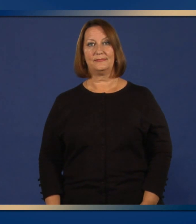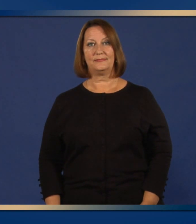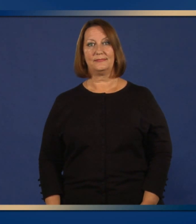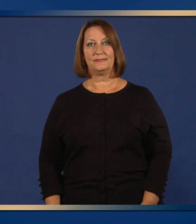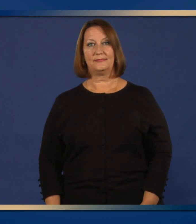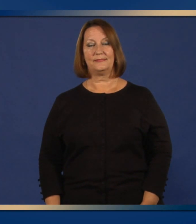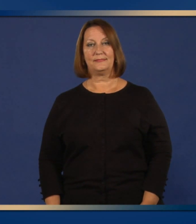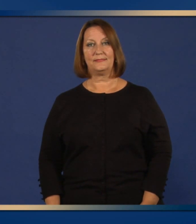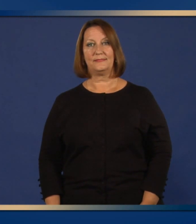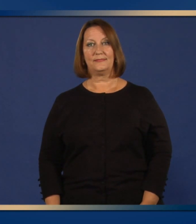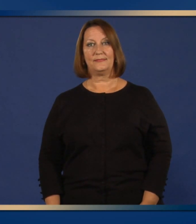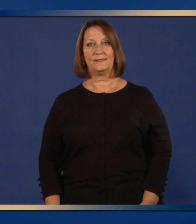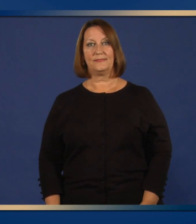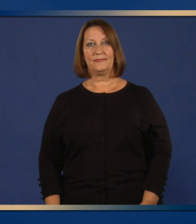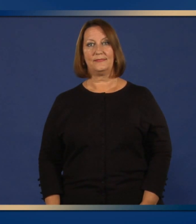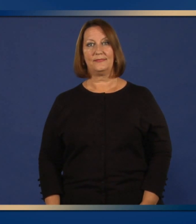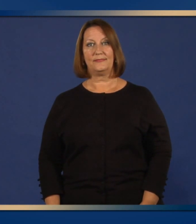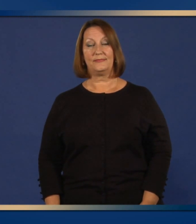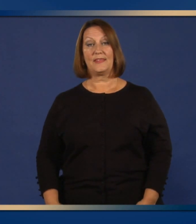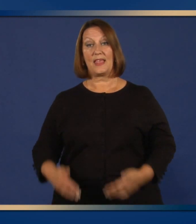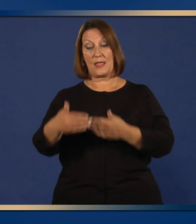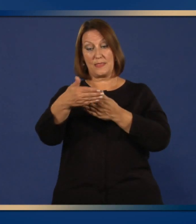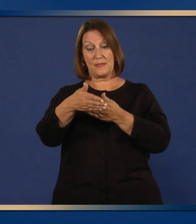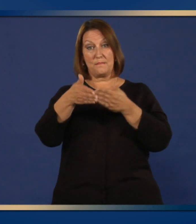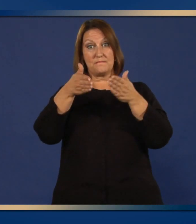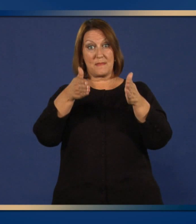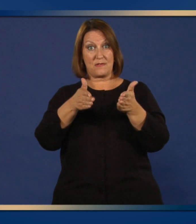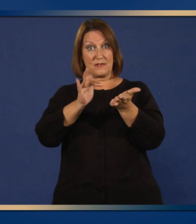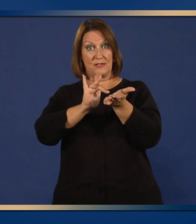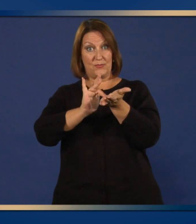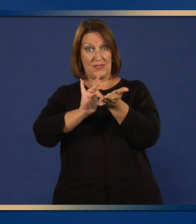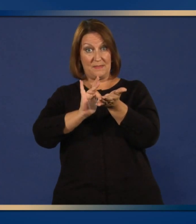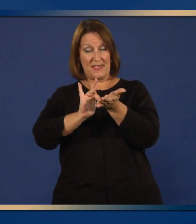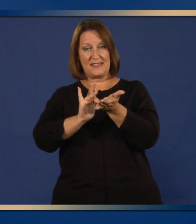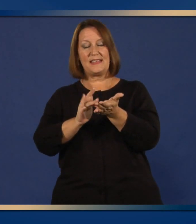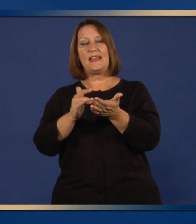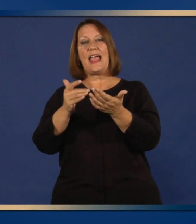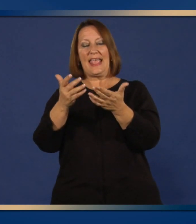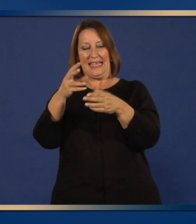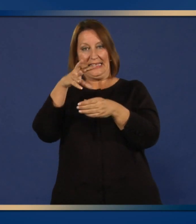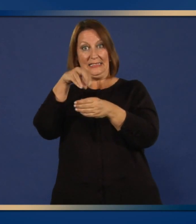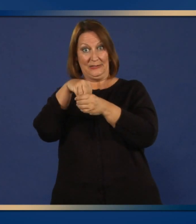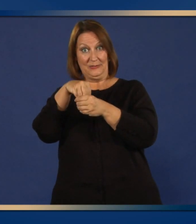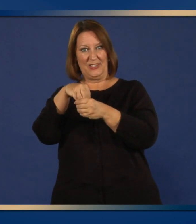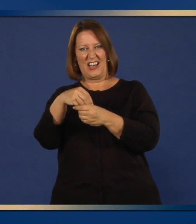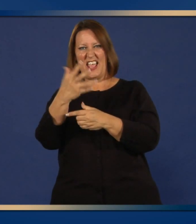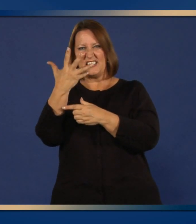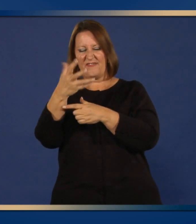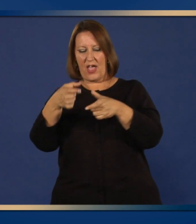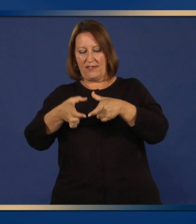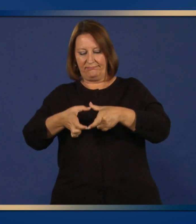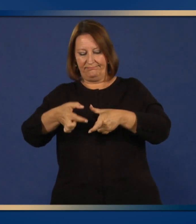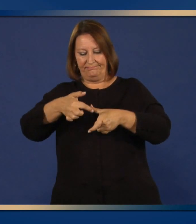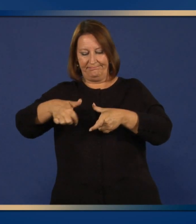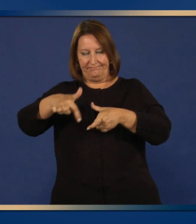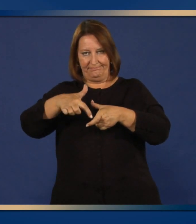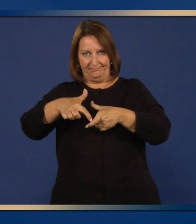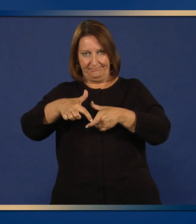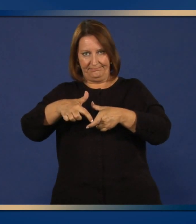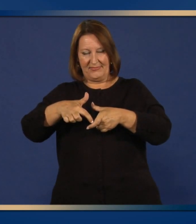Each packaged box of Zenamavir contains 5 rotadiscs for a total of 10